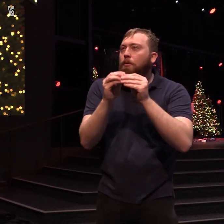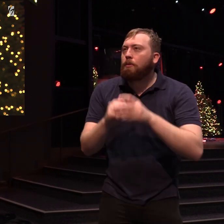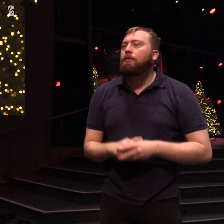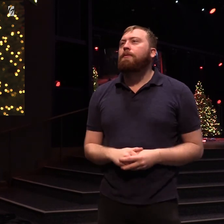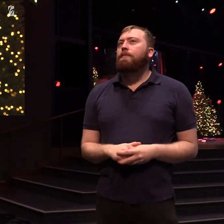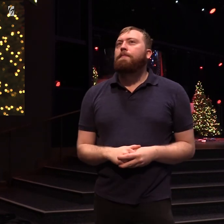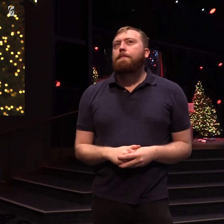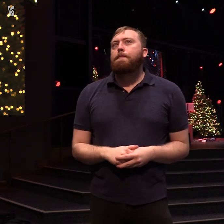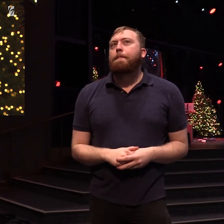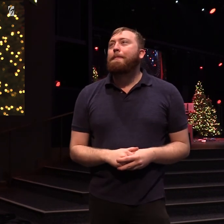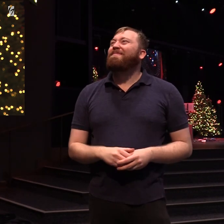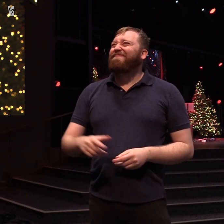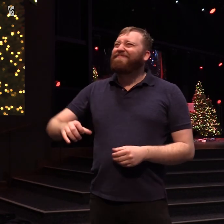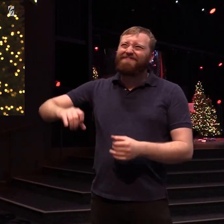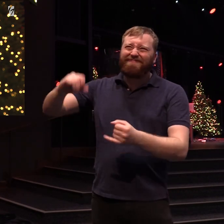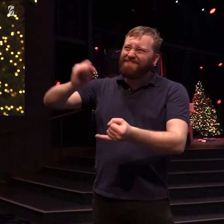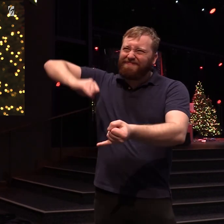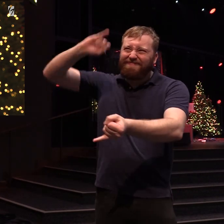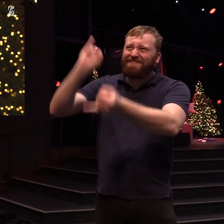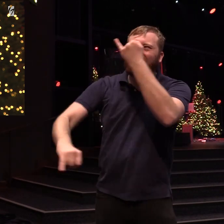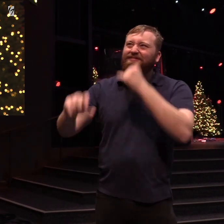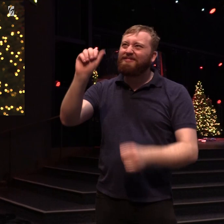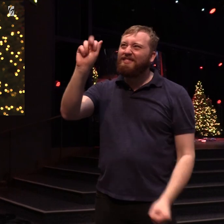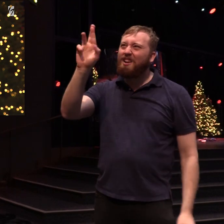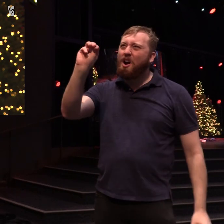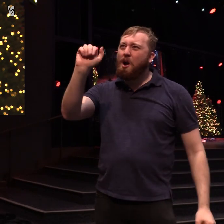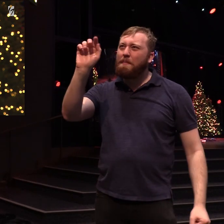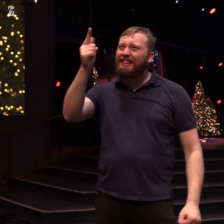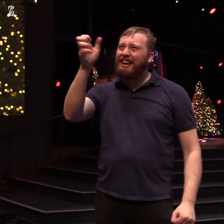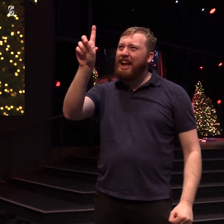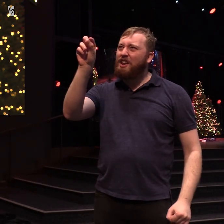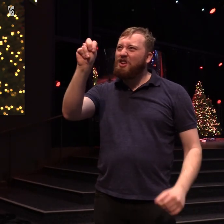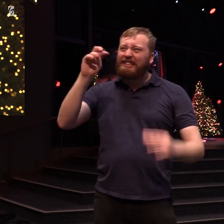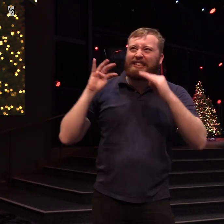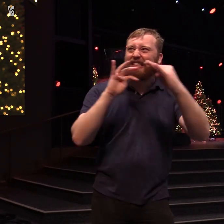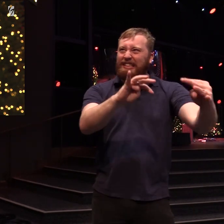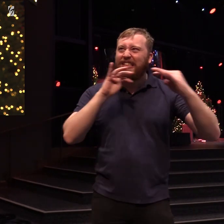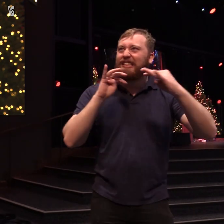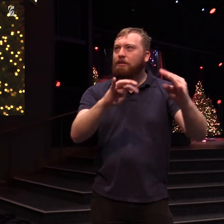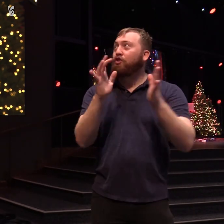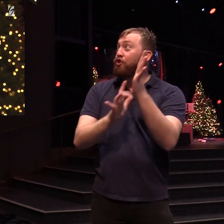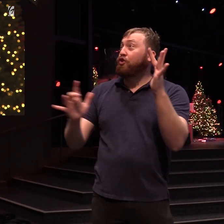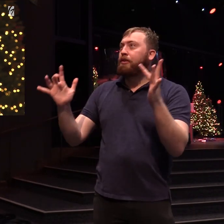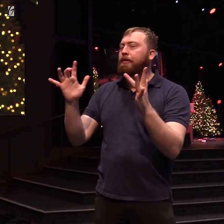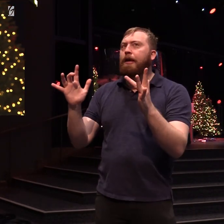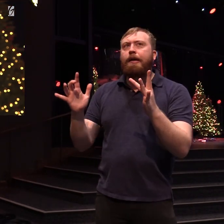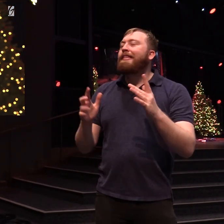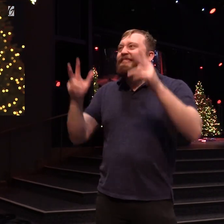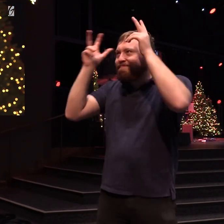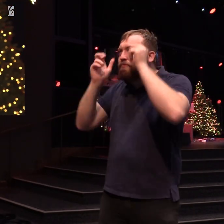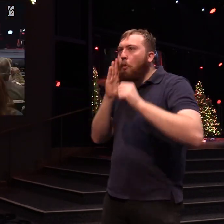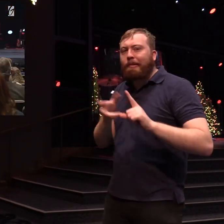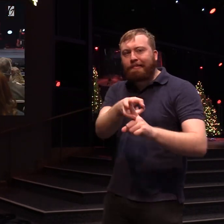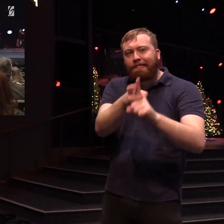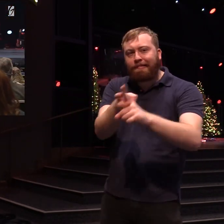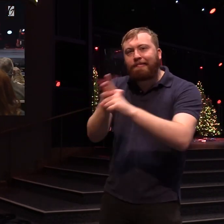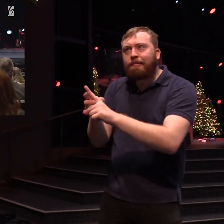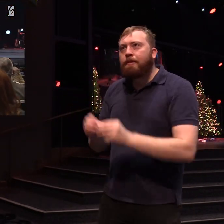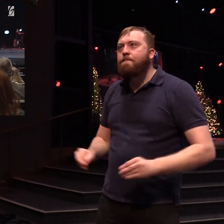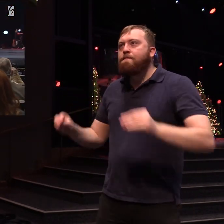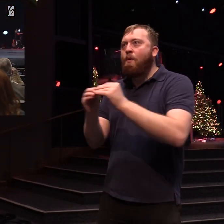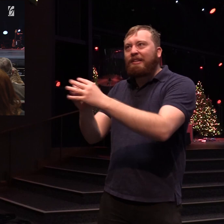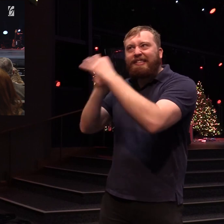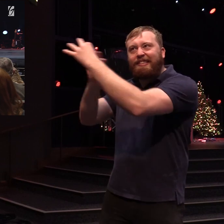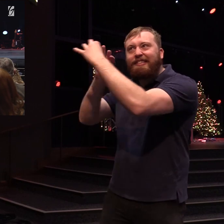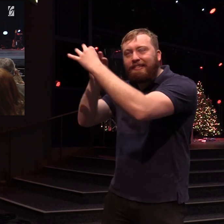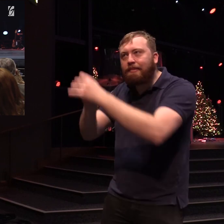At the Battle of Armageddon, the Antichrist will rally the remaining troops to fight against the Lord Jesus Christ with his army. Revelation